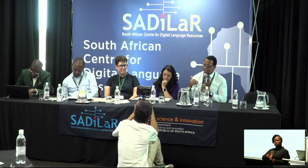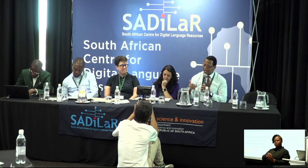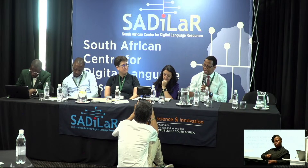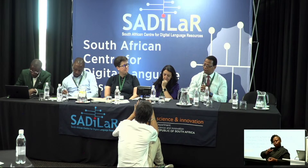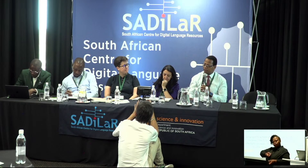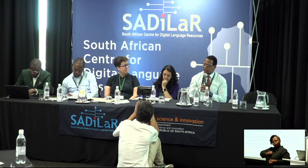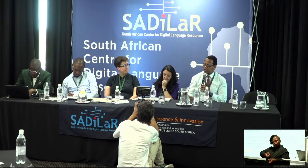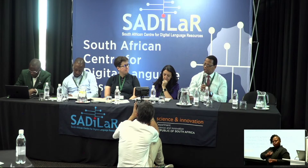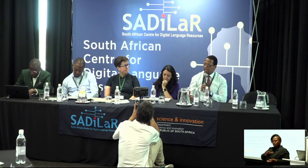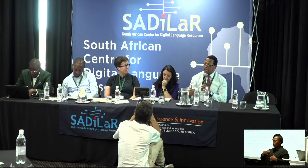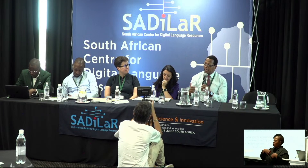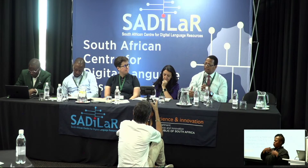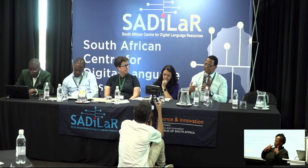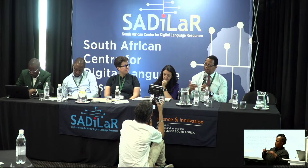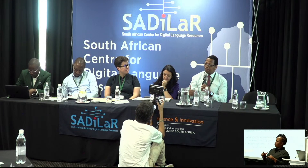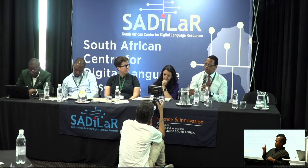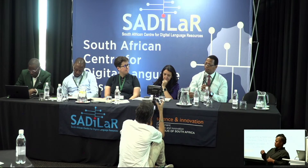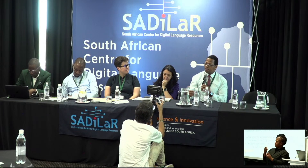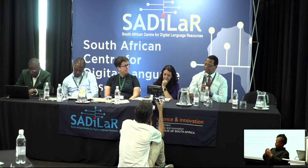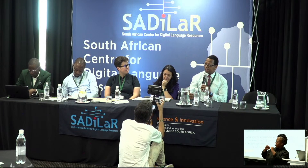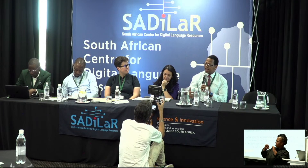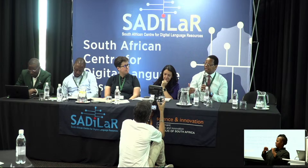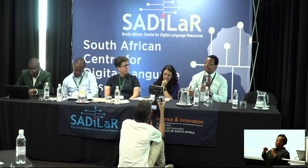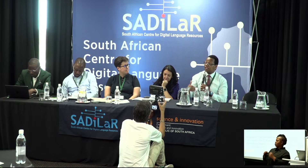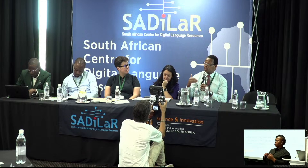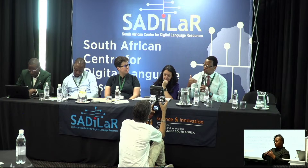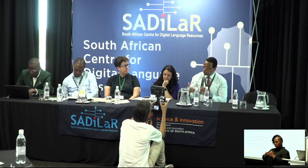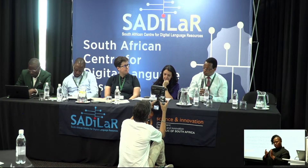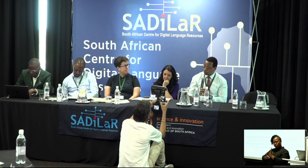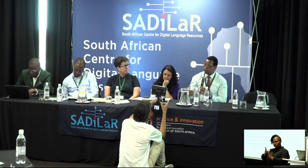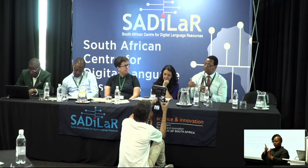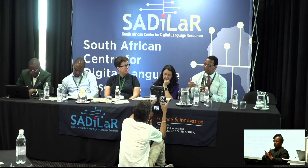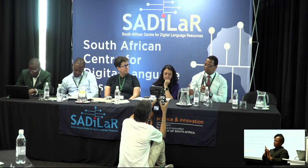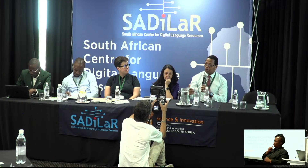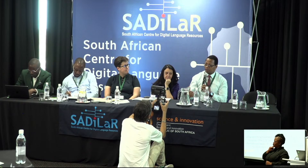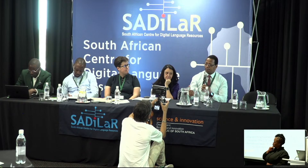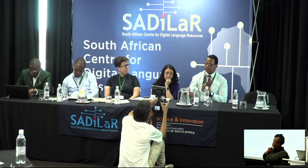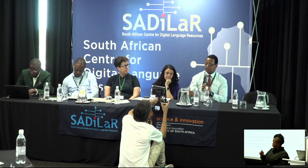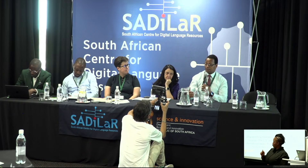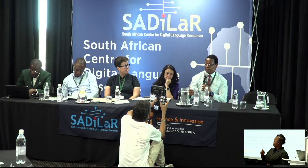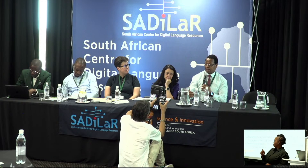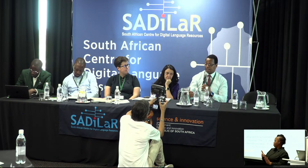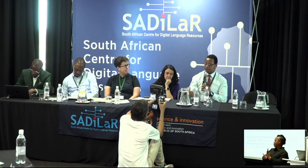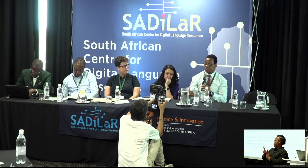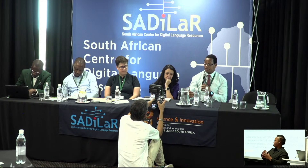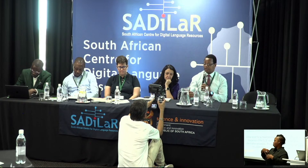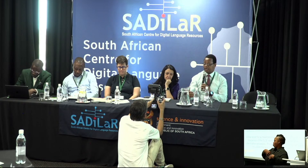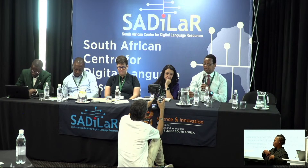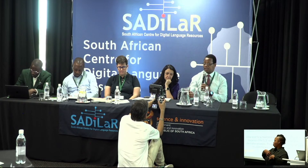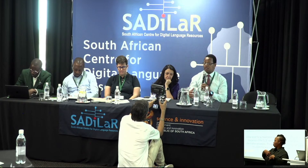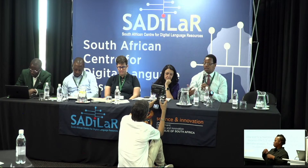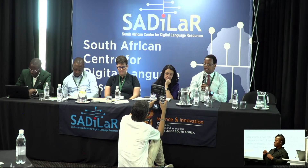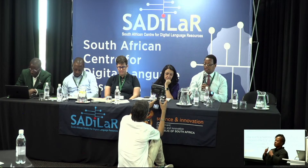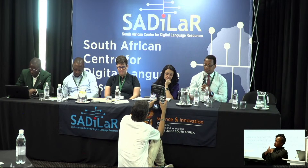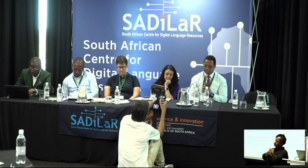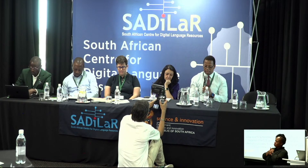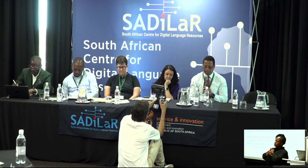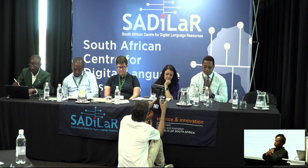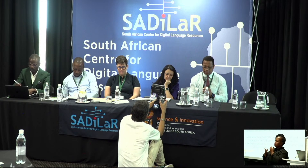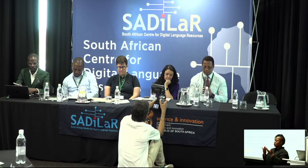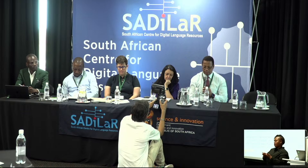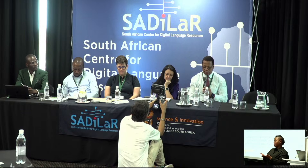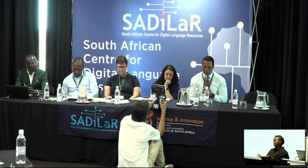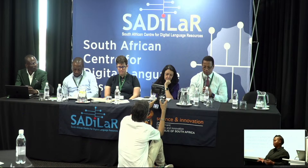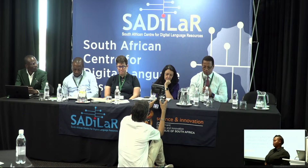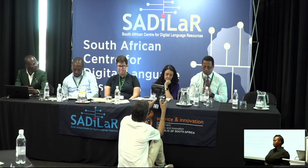and in their language, in the development and in the true development of their country, and in this